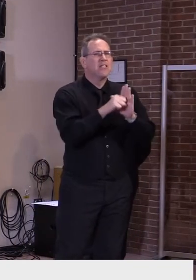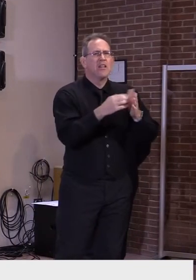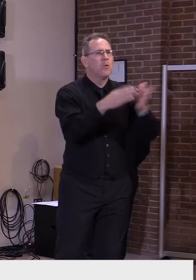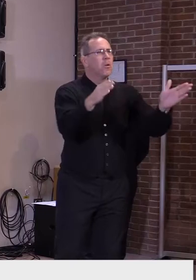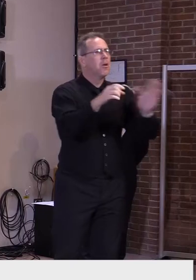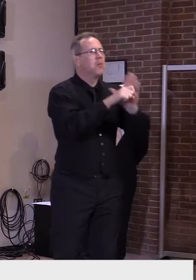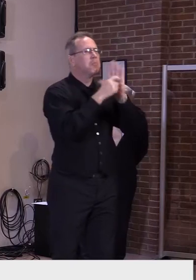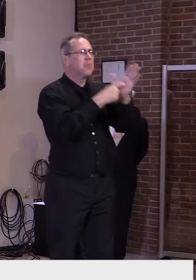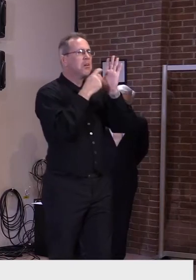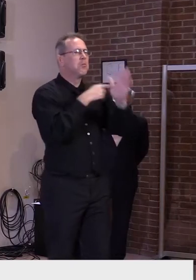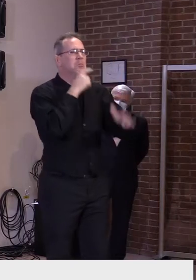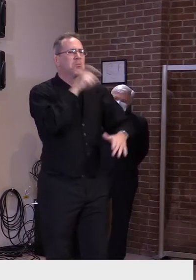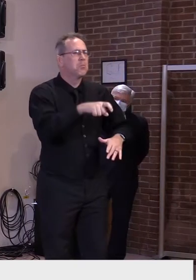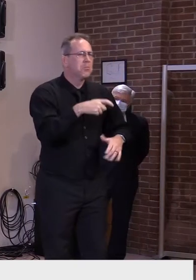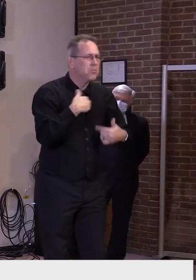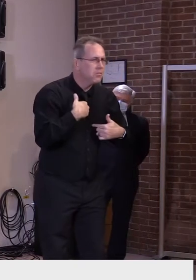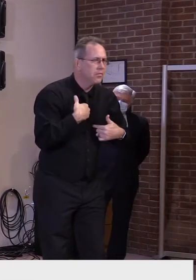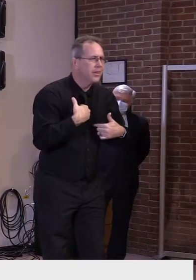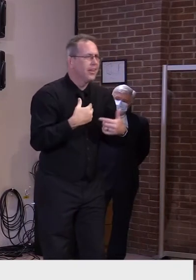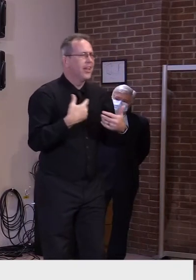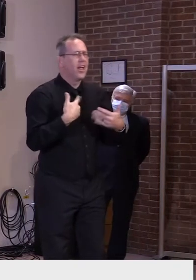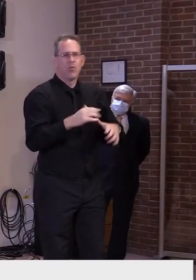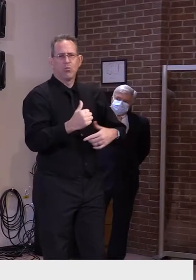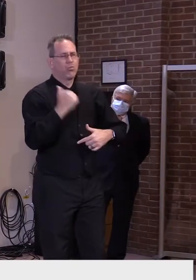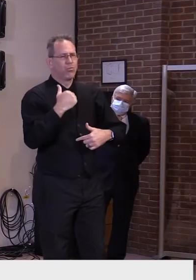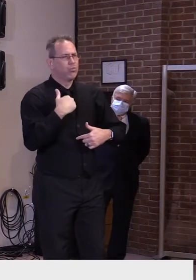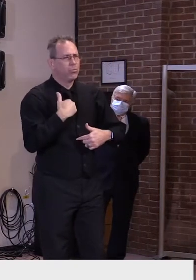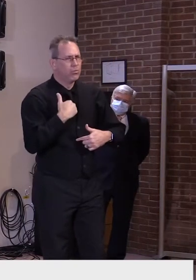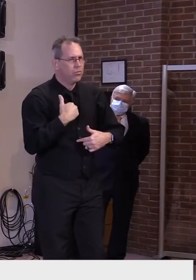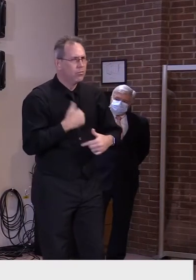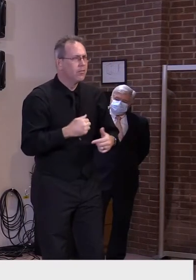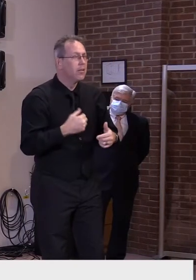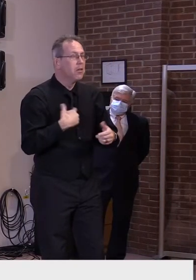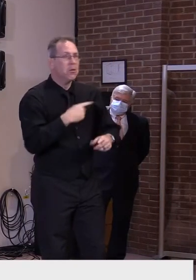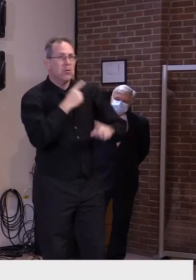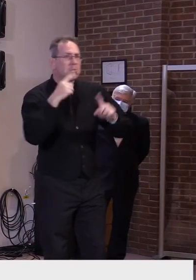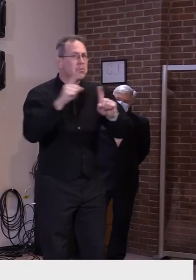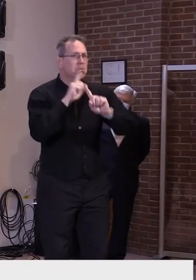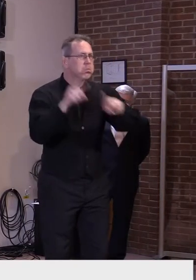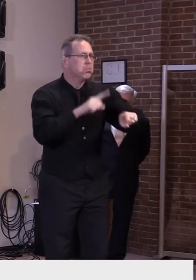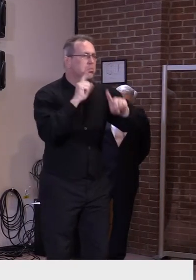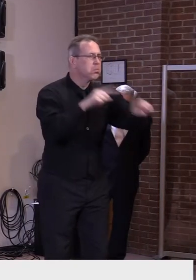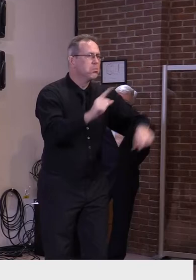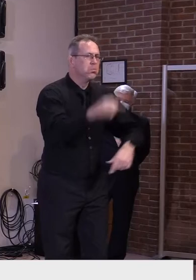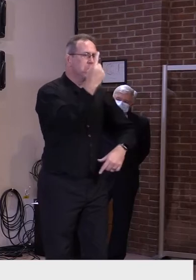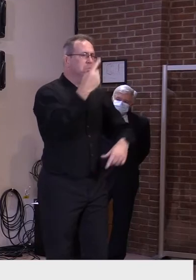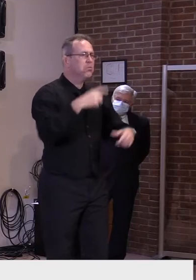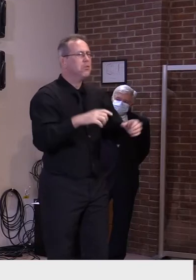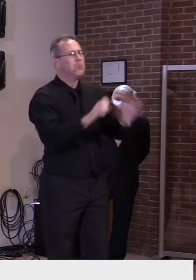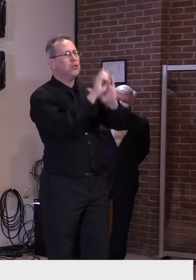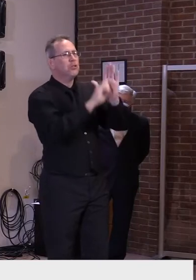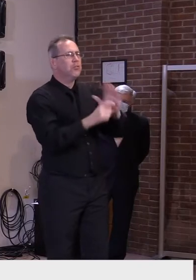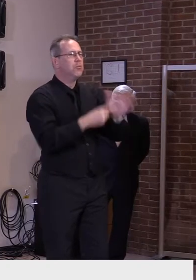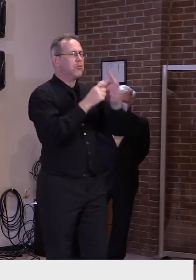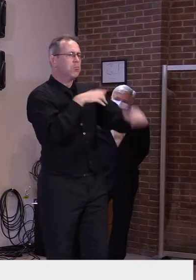I'm not going to enact my emergency powers to do so. So that would be what I'd have to do, and I'm not willing to do it. So